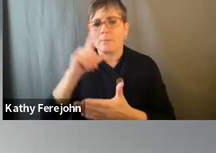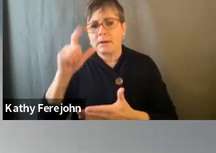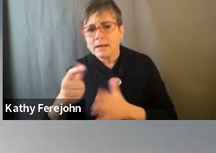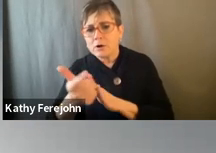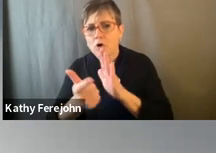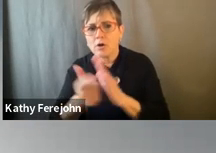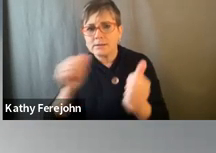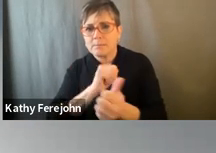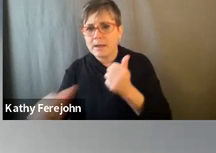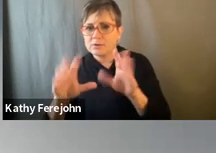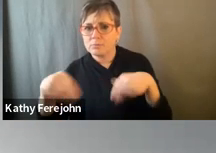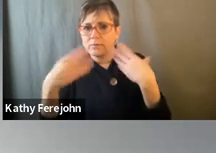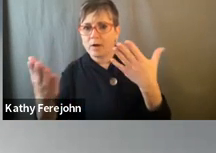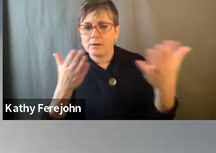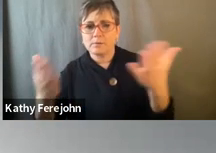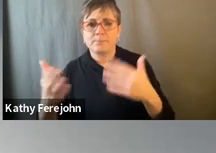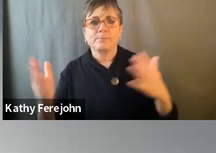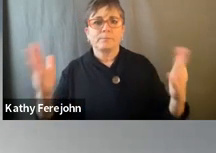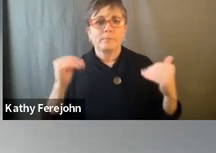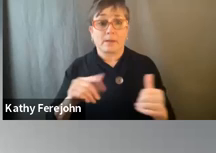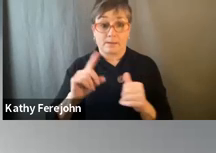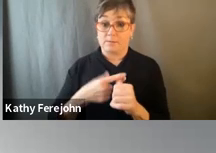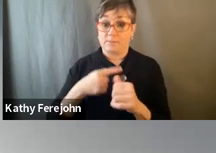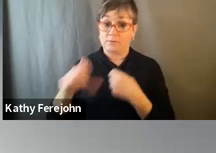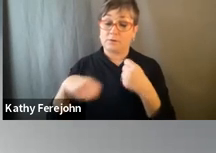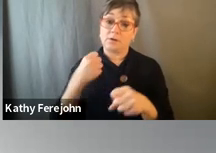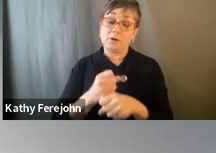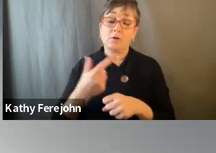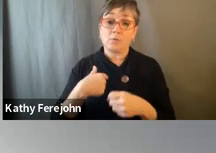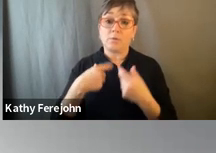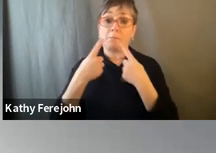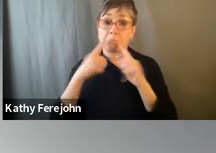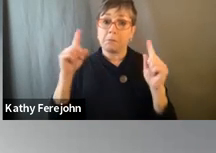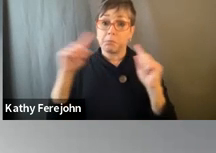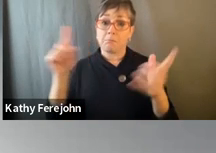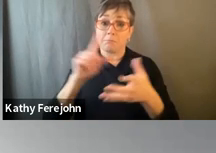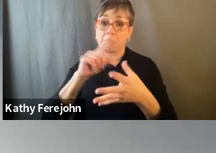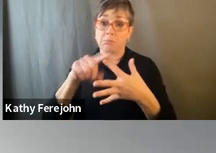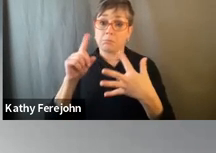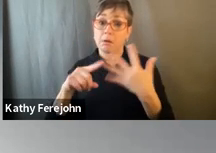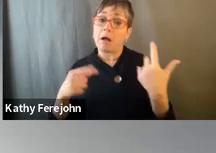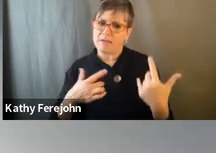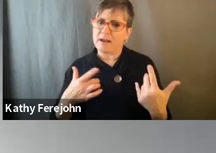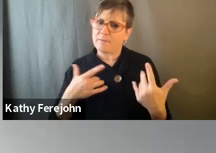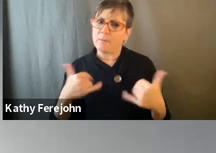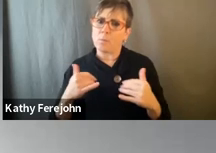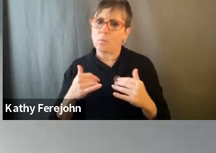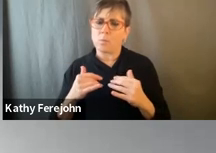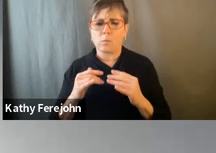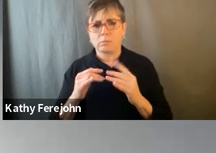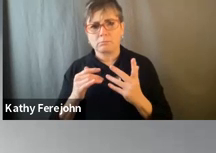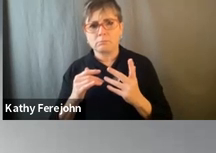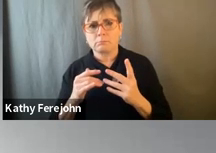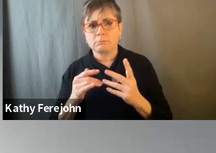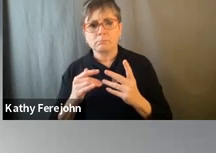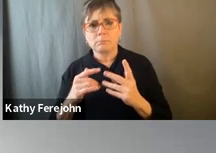In this first year, we've actually accomplished a few things, I think, that are meaningful. By no means are we finished.